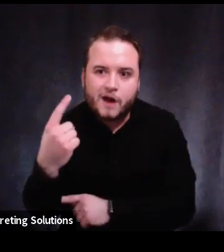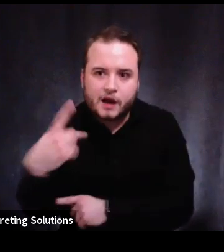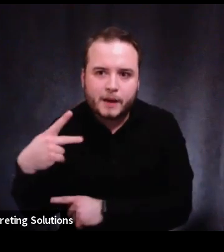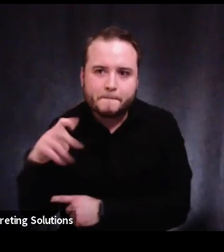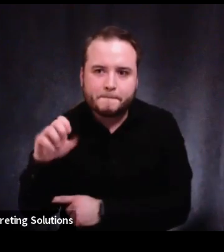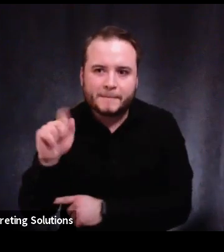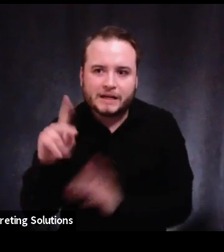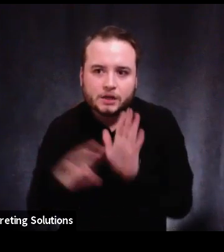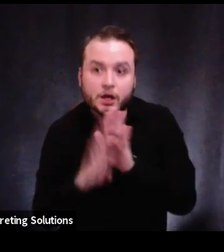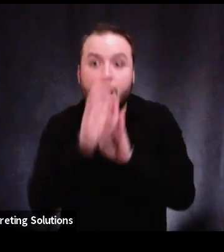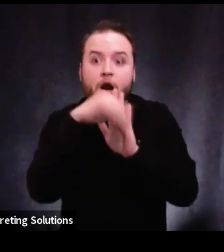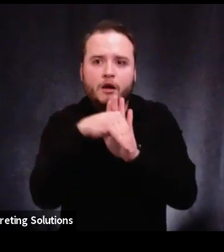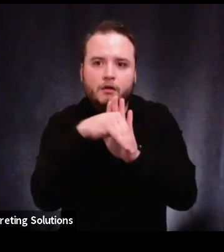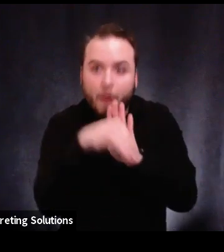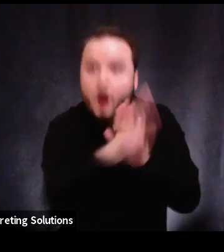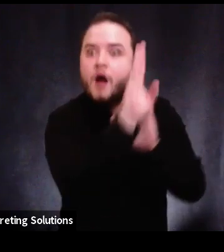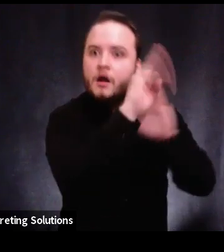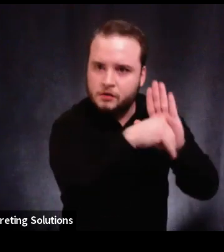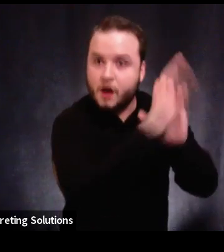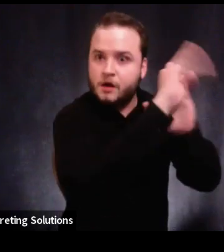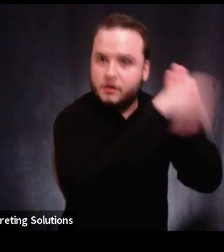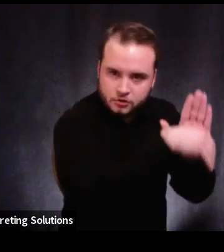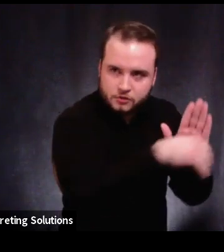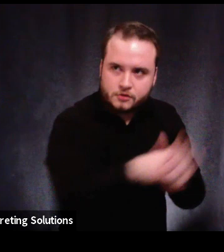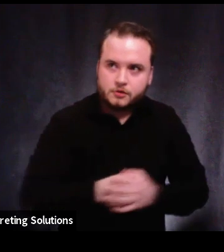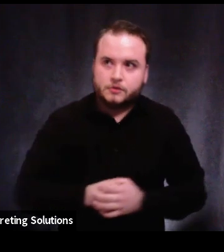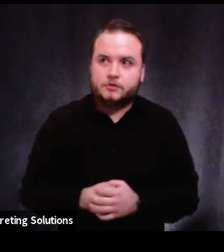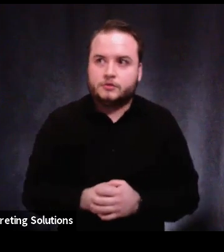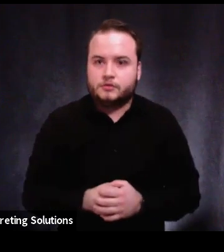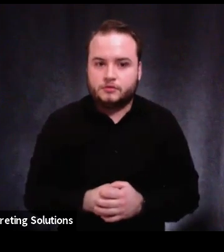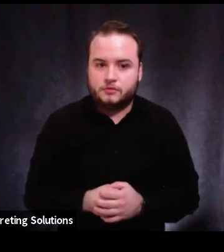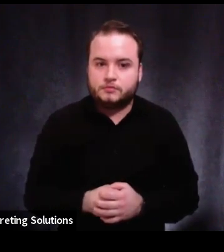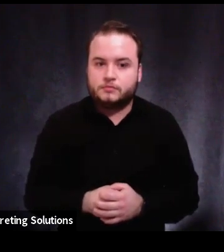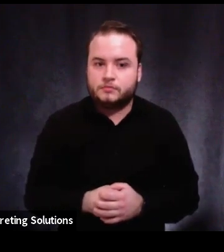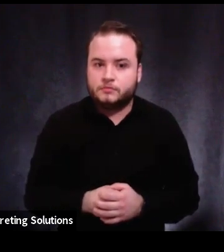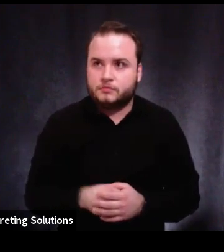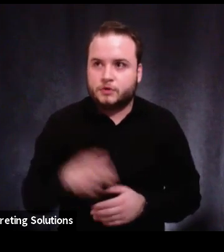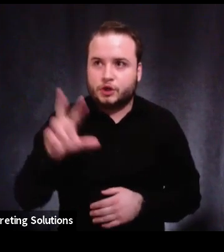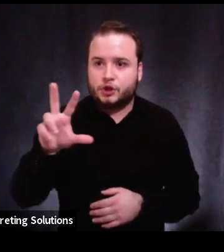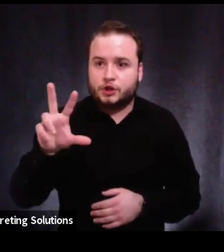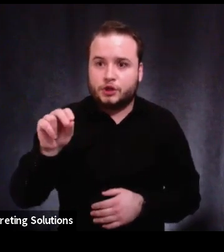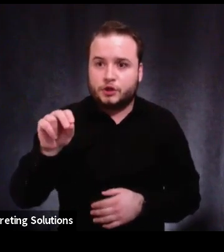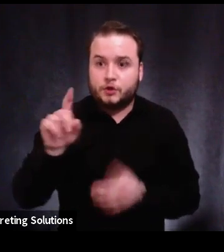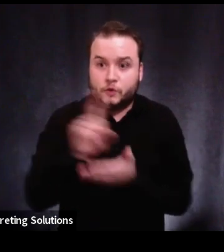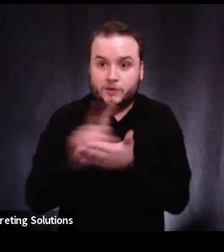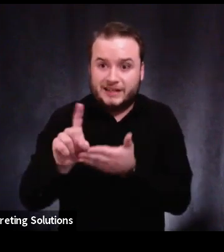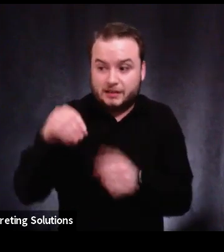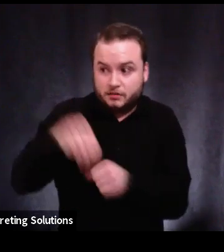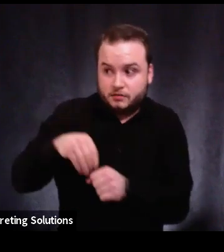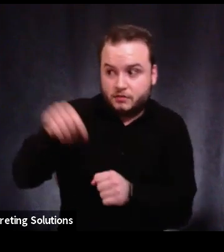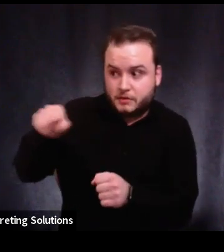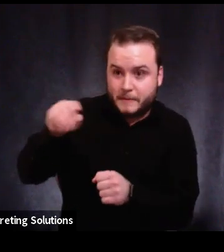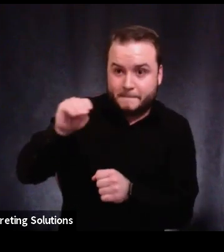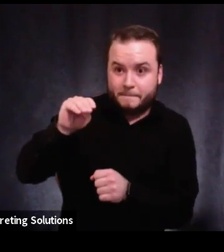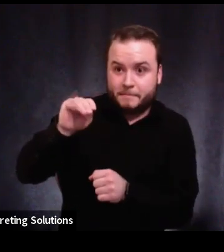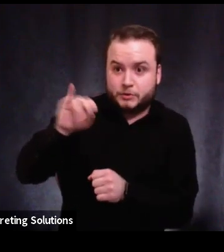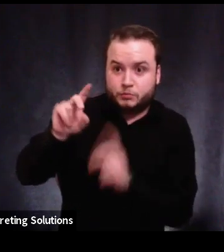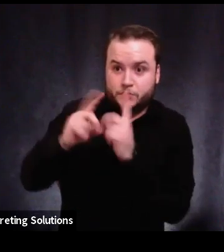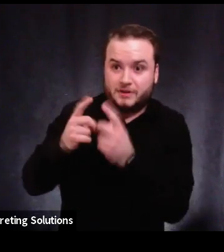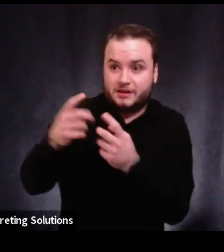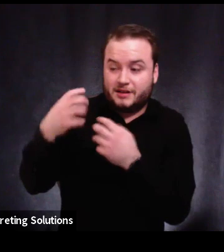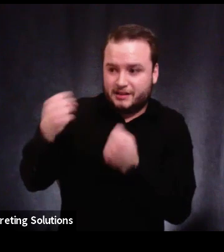was only one peak shown. So are you guys forecasting a second peak, a third peak? Would